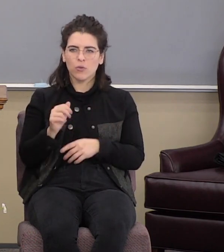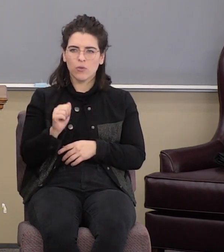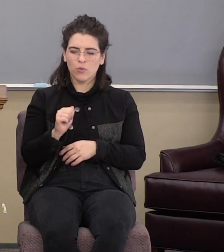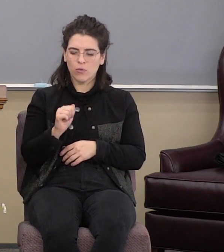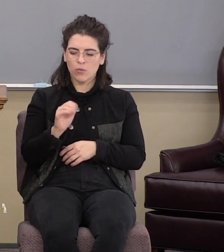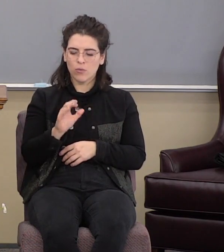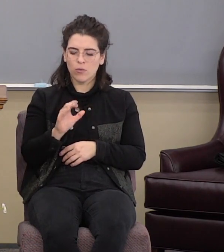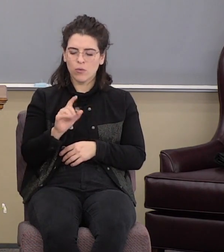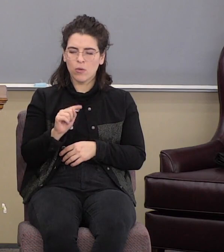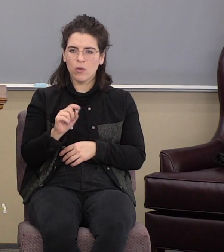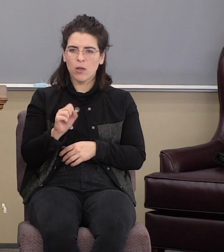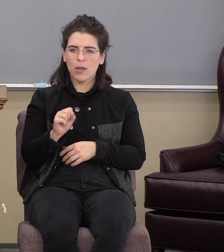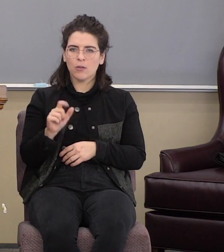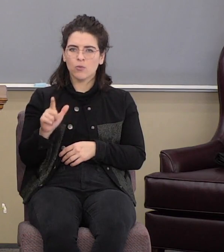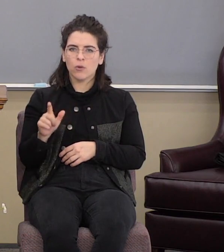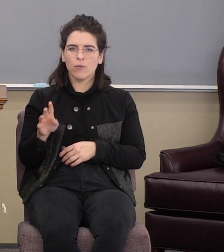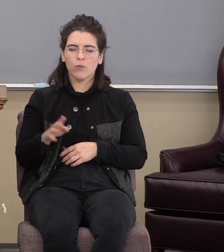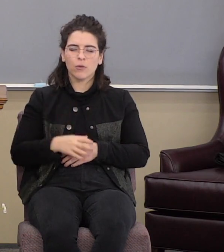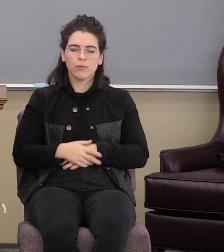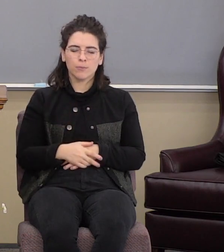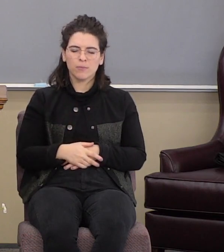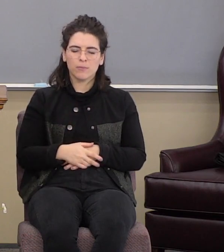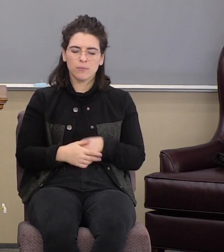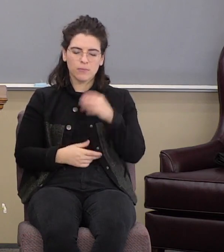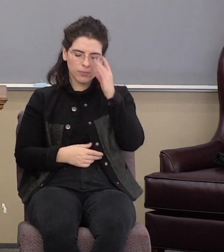chapter 24. Go to Acts chapter 24.